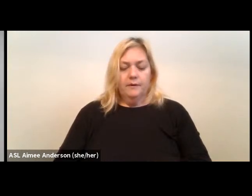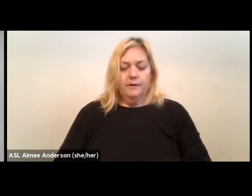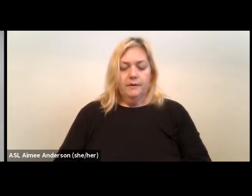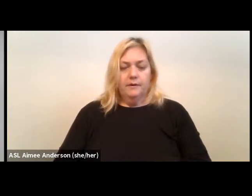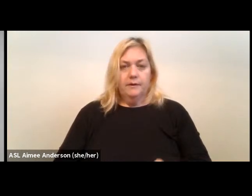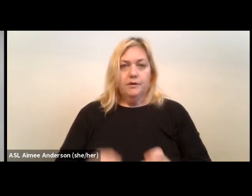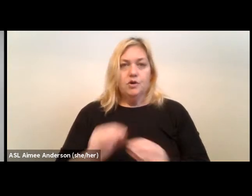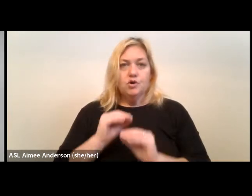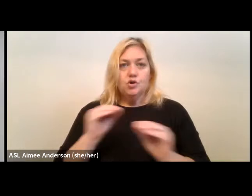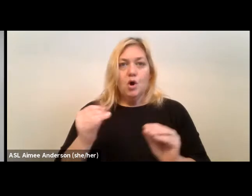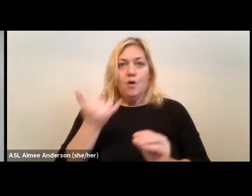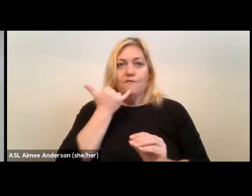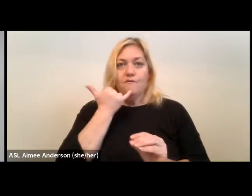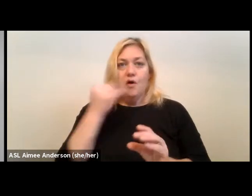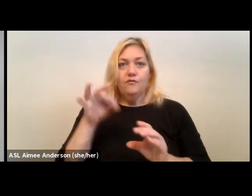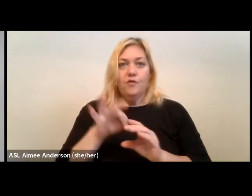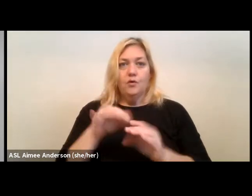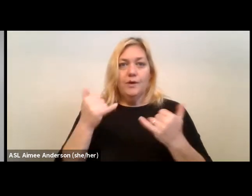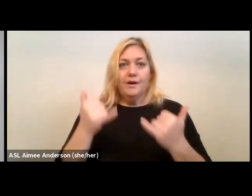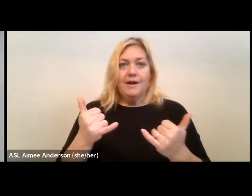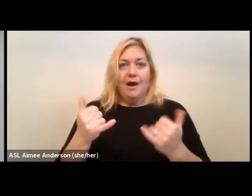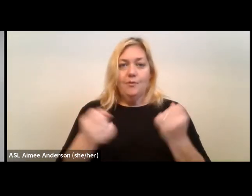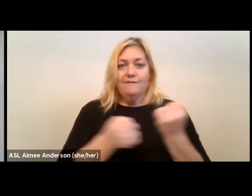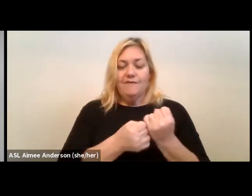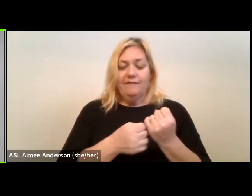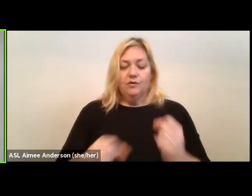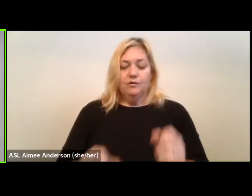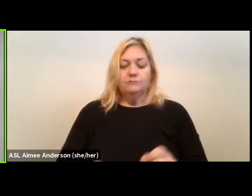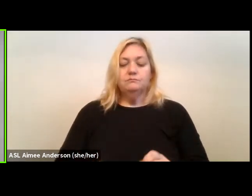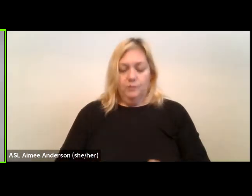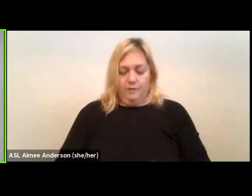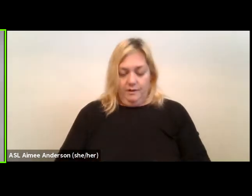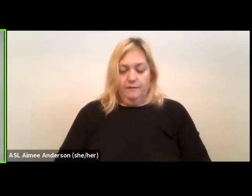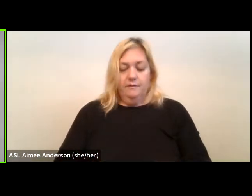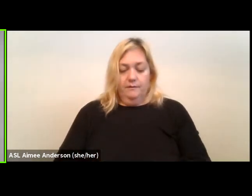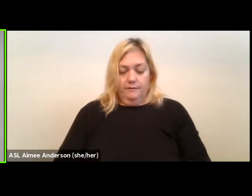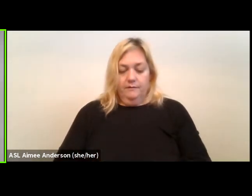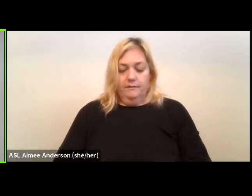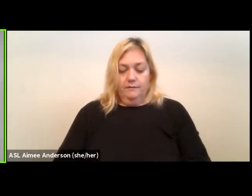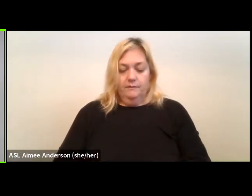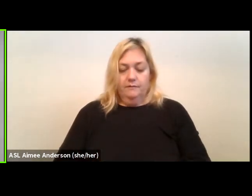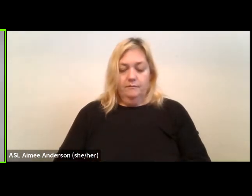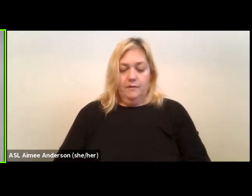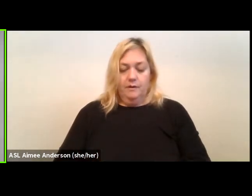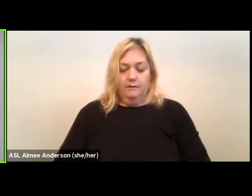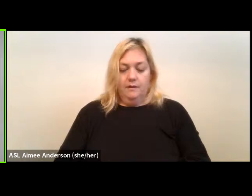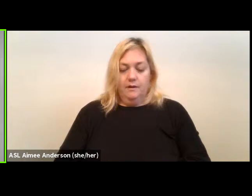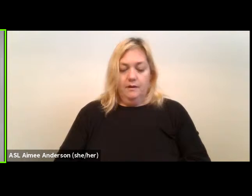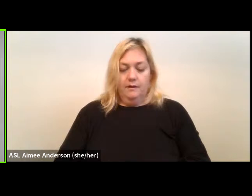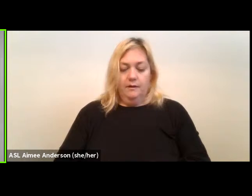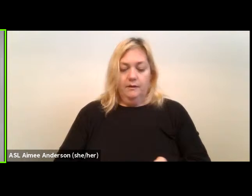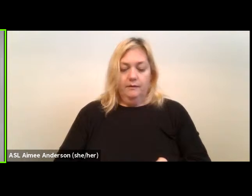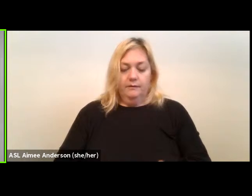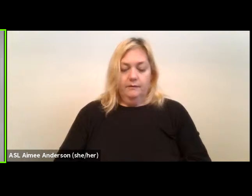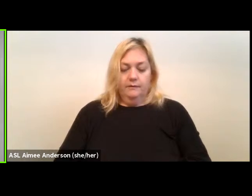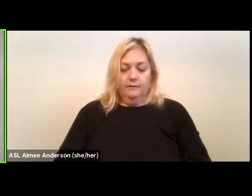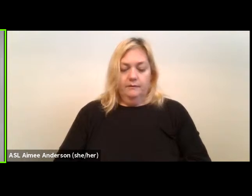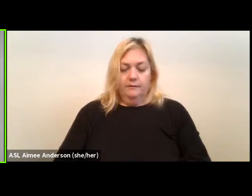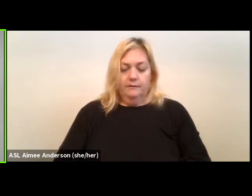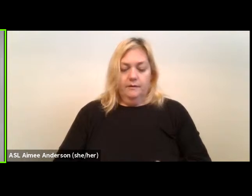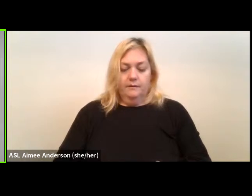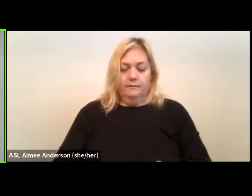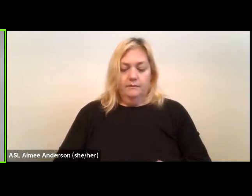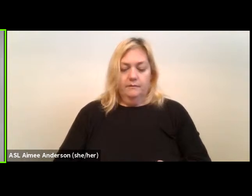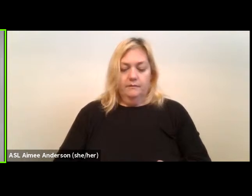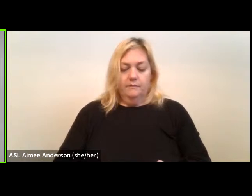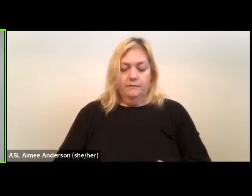There are no phone votes in favor. Okay, anyone who wishes to vote against the motion by phone, please